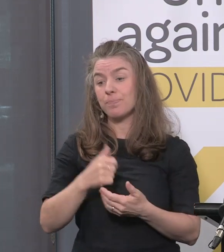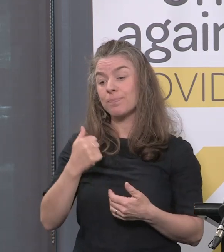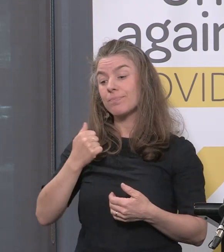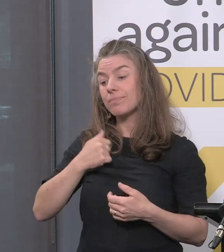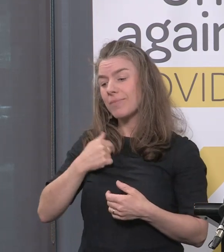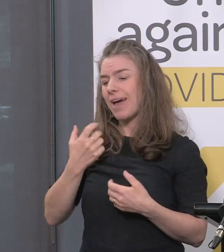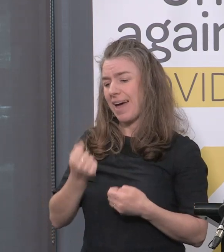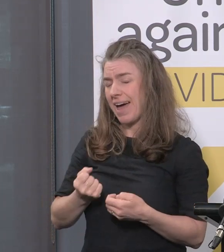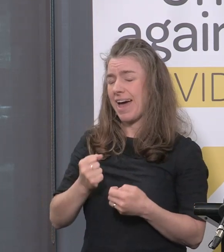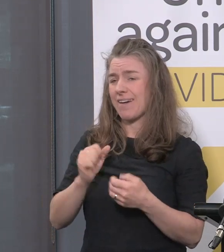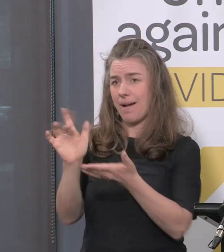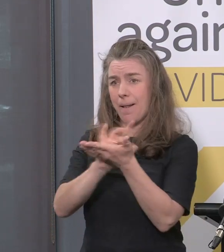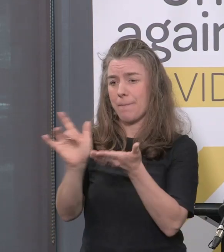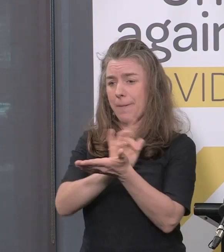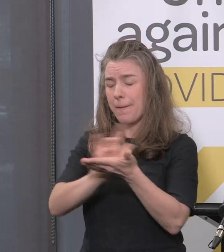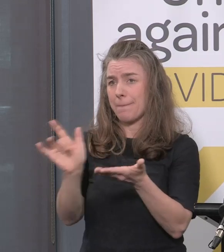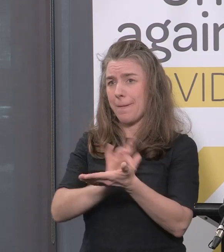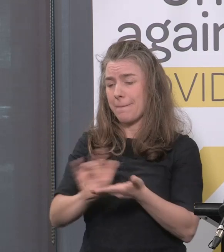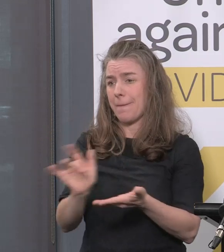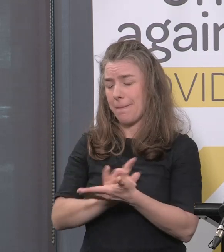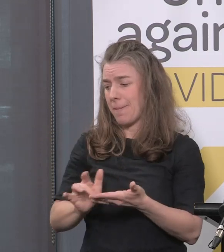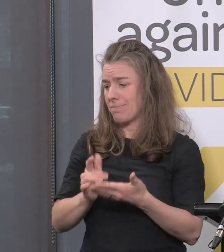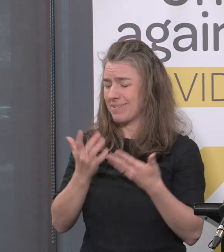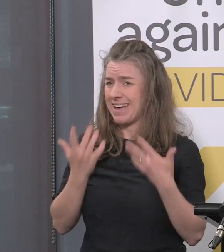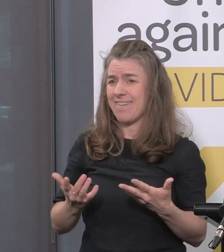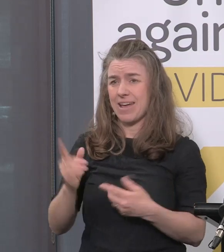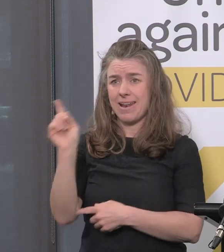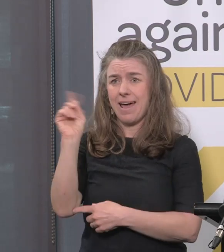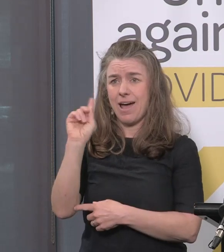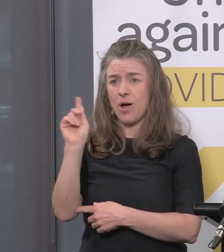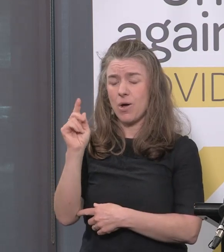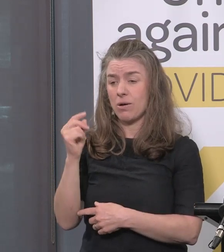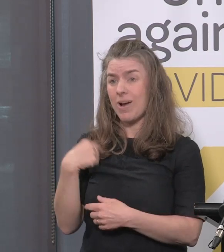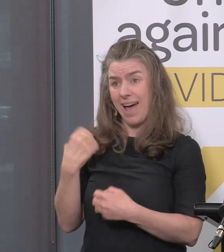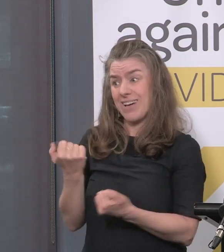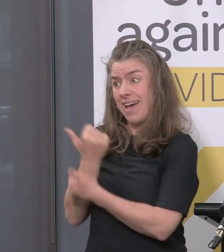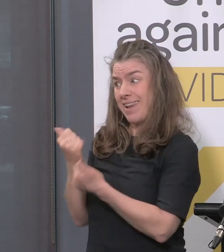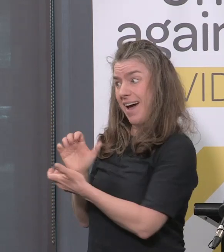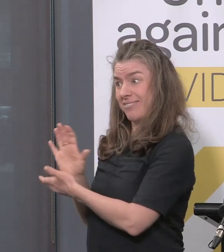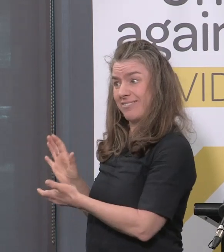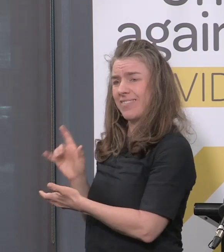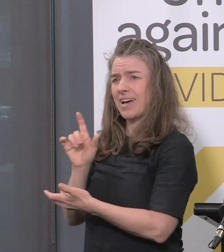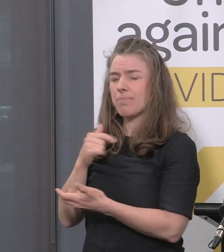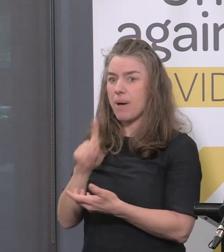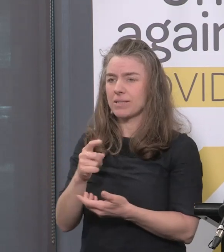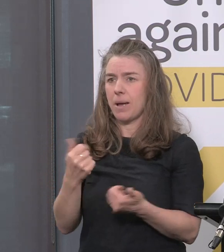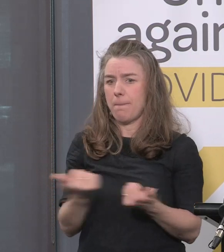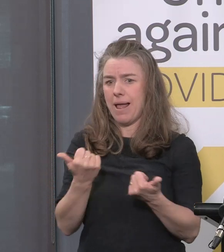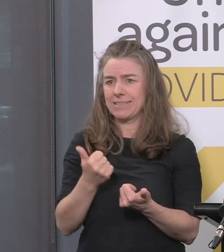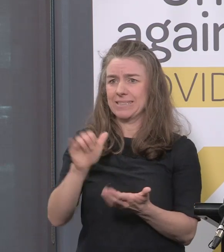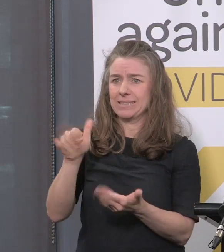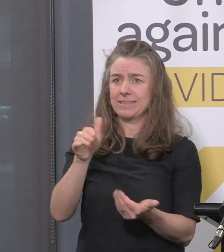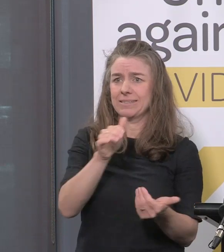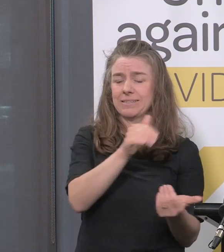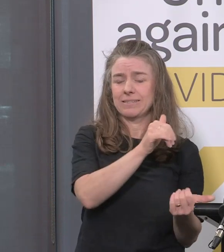experiencing huge pressure right now. We don't have a supply issue, we have a demand issue. We're